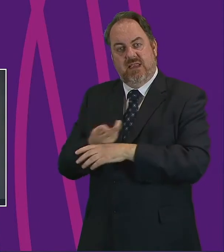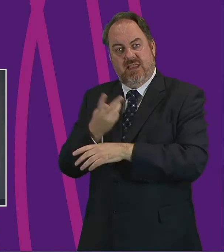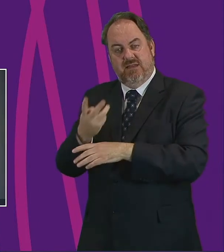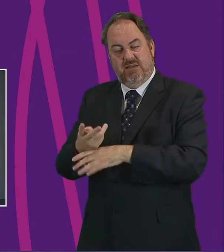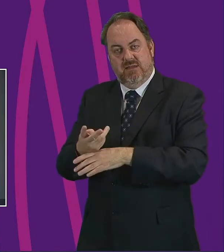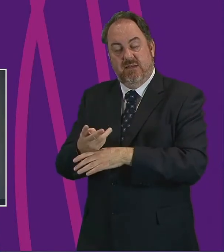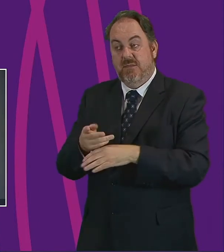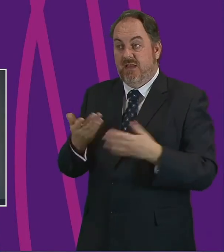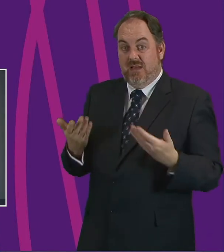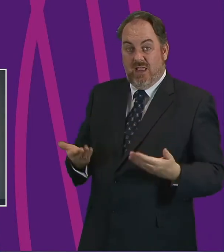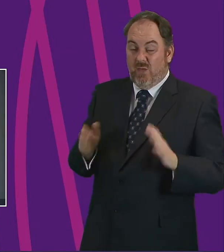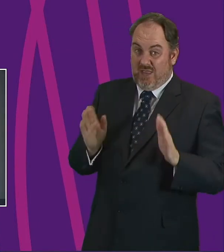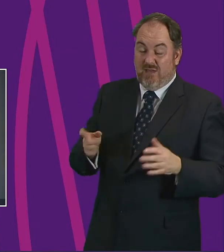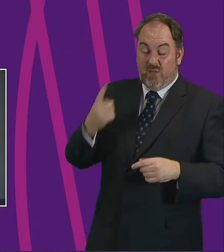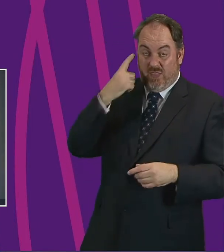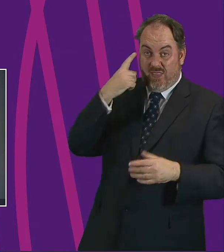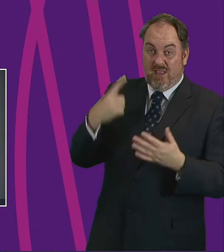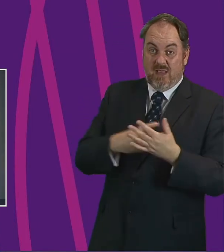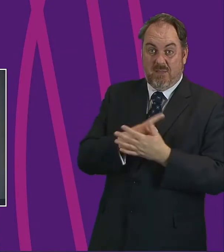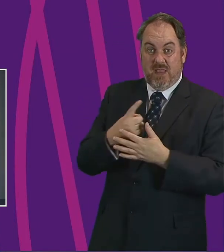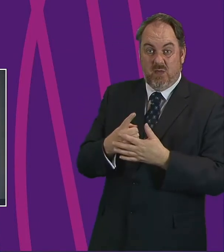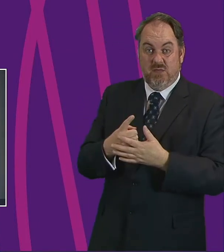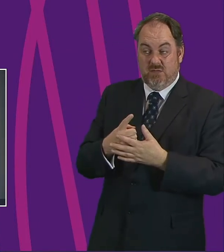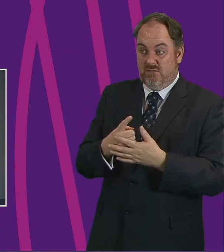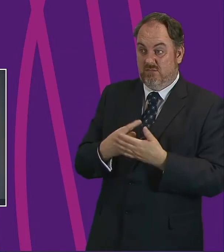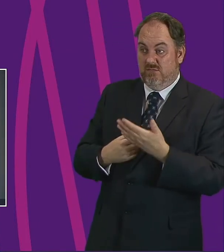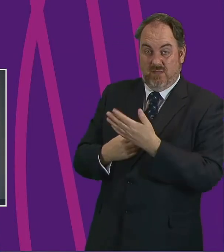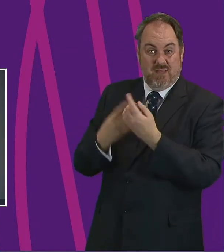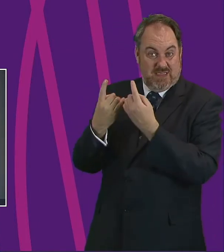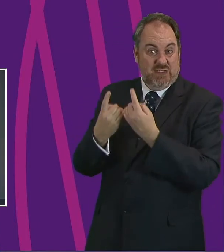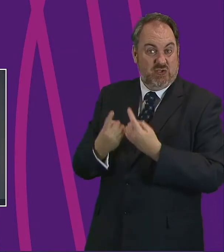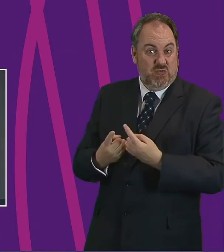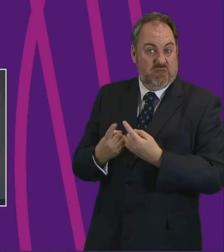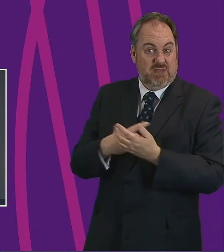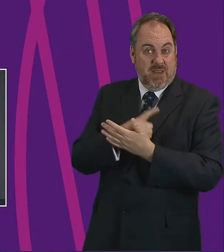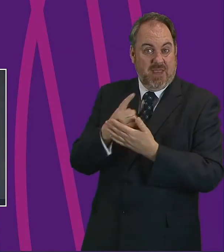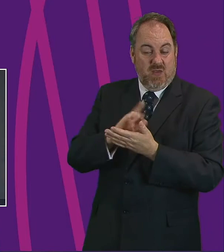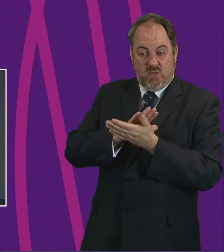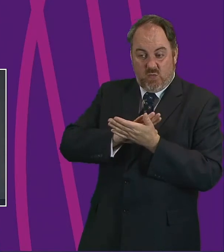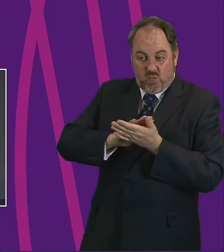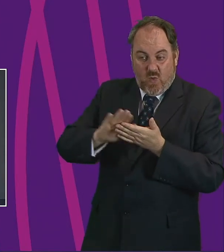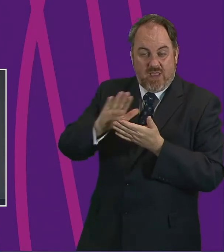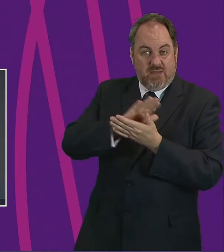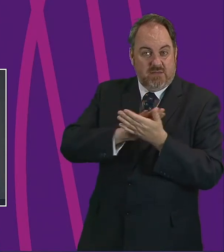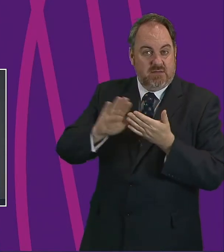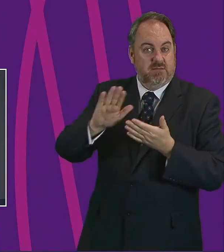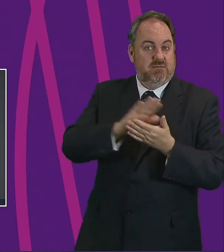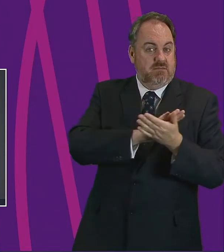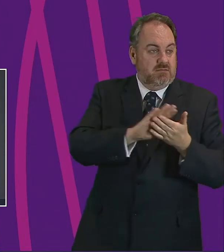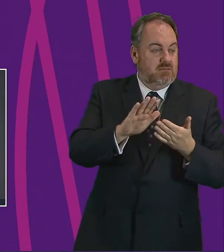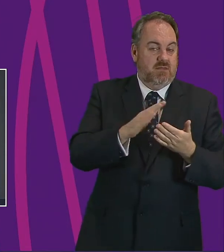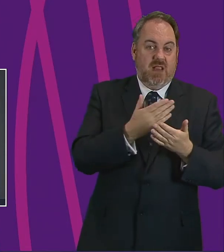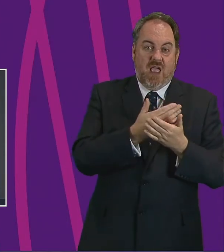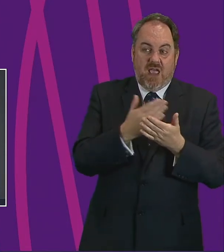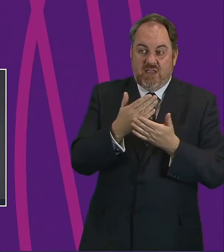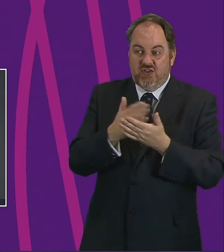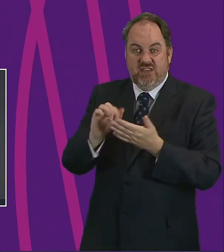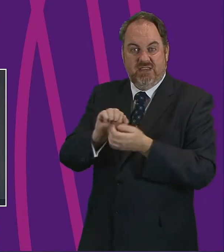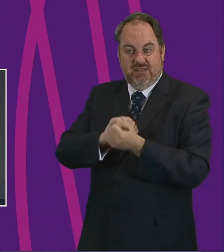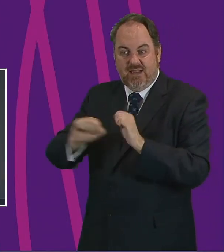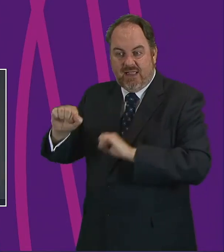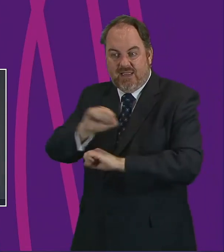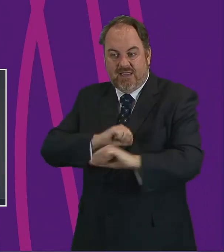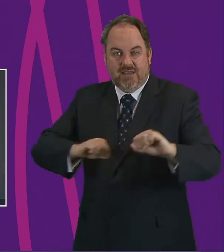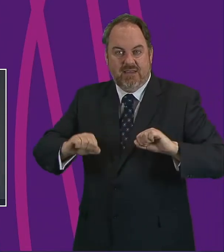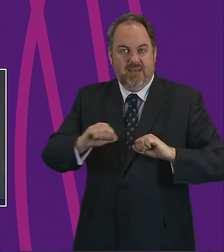to the very substantial issues that Gail Ross raises, because they will be integral to our efforts to ensure that there